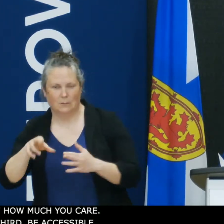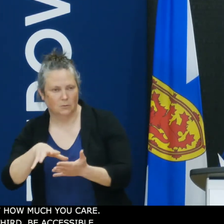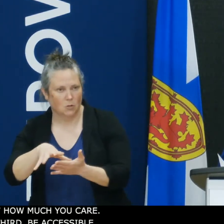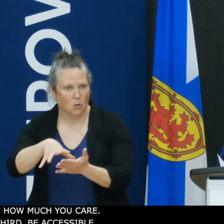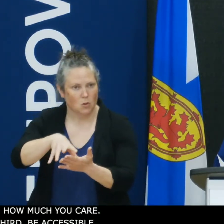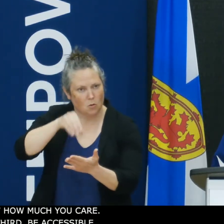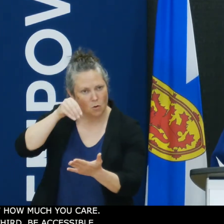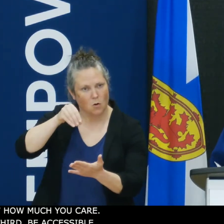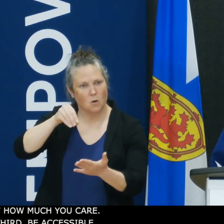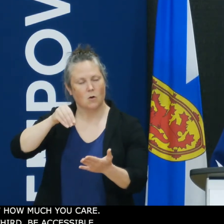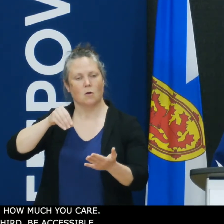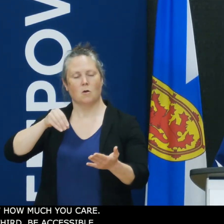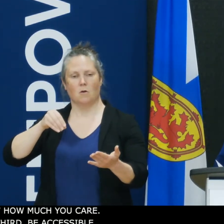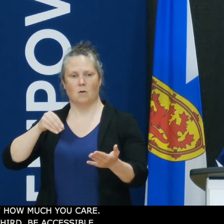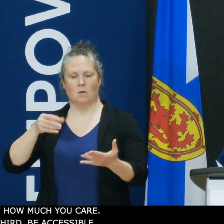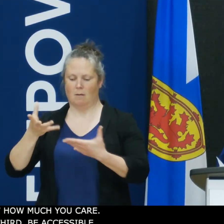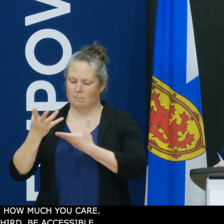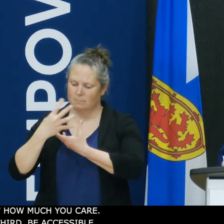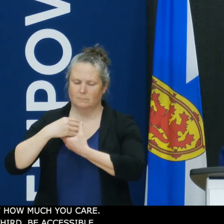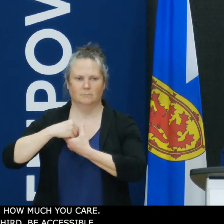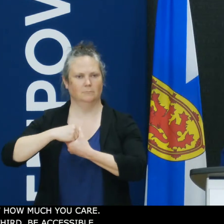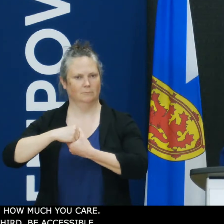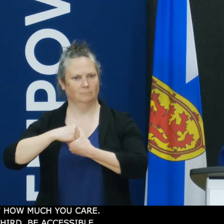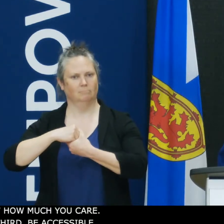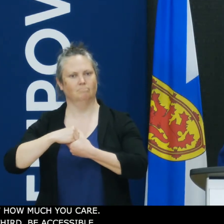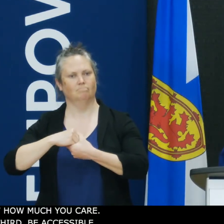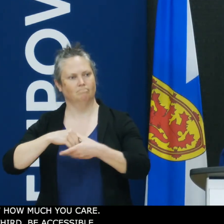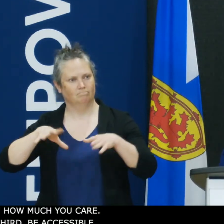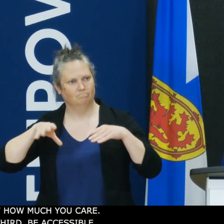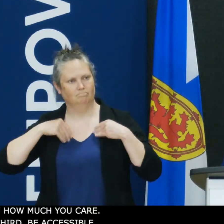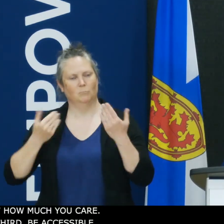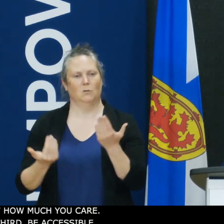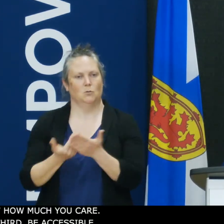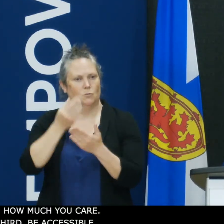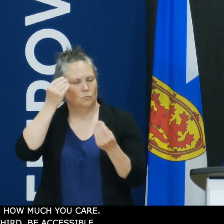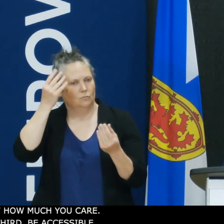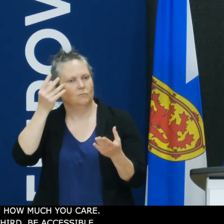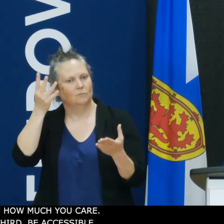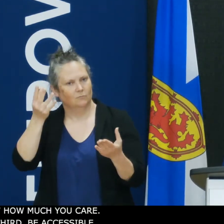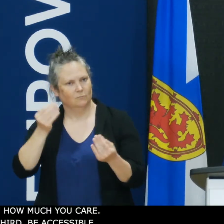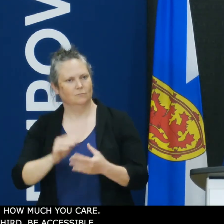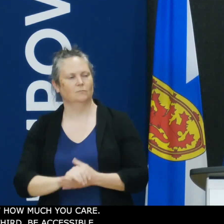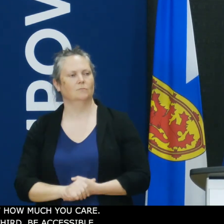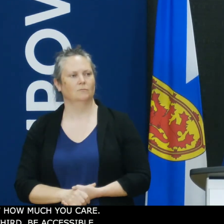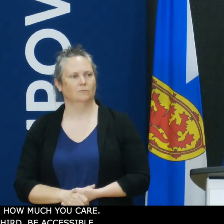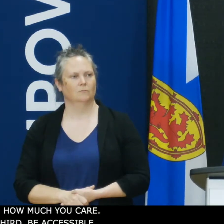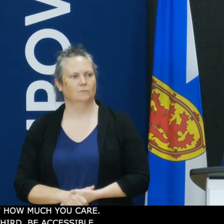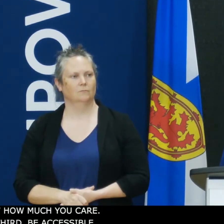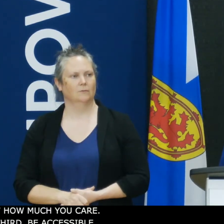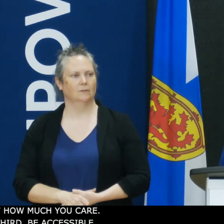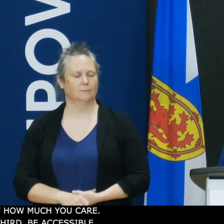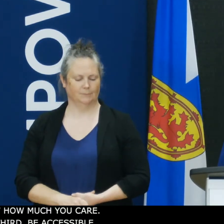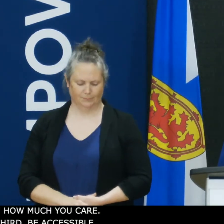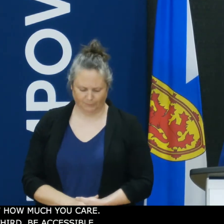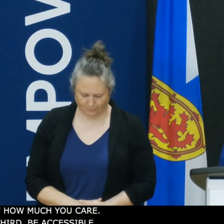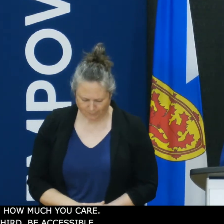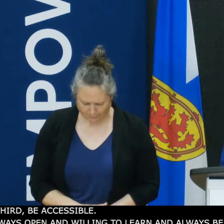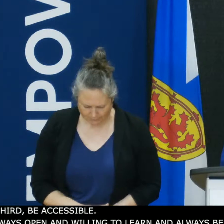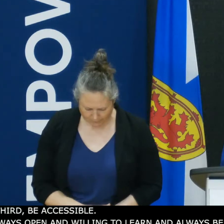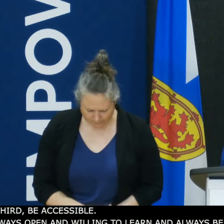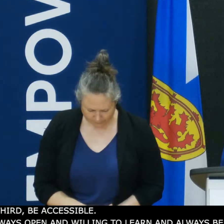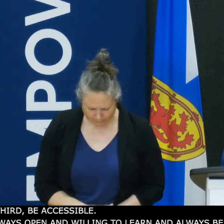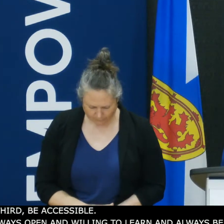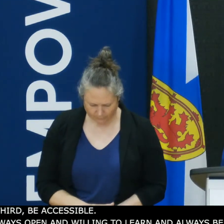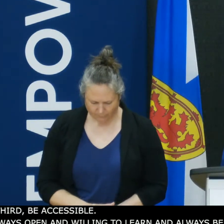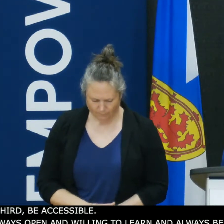learn, and always be willing to accept new knowledge. And when I think of